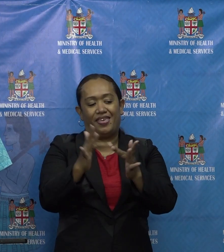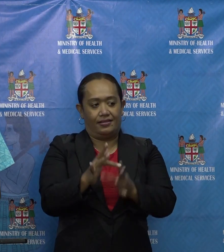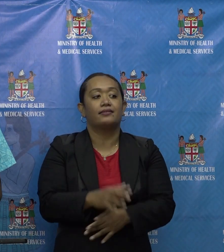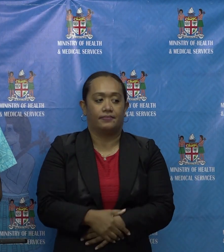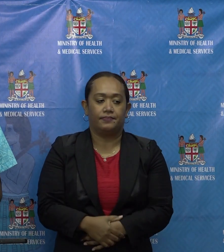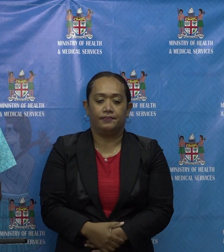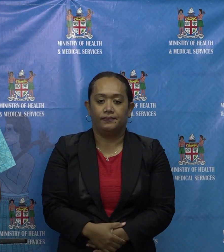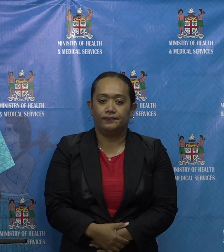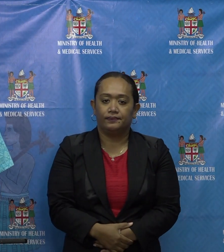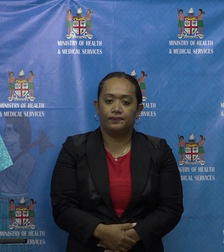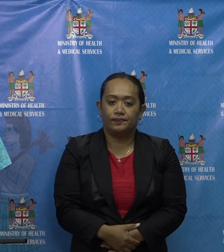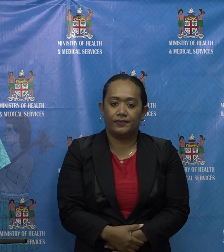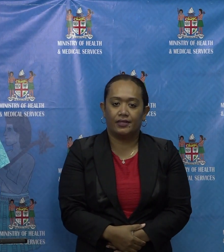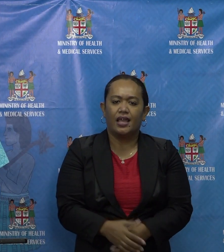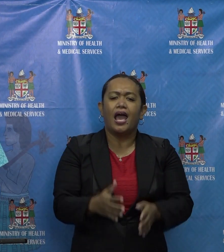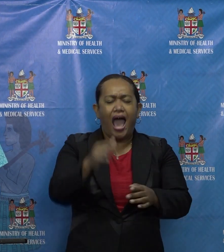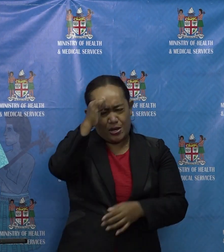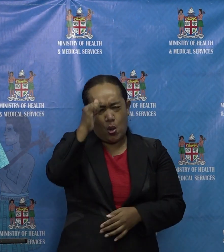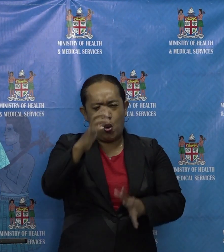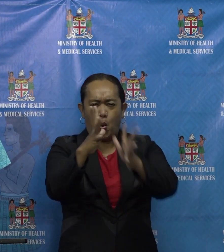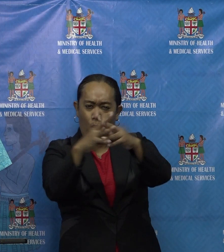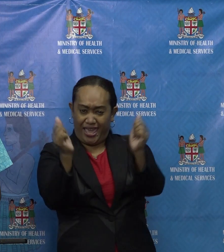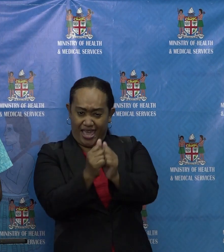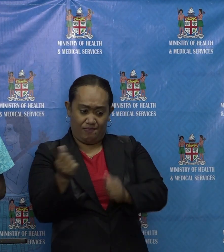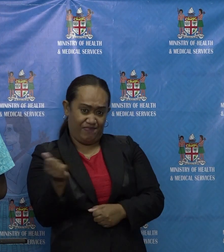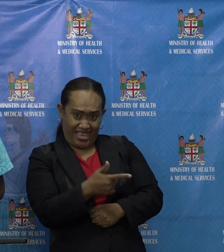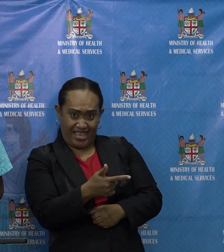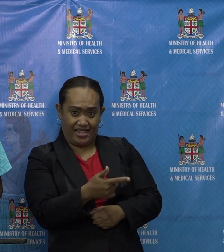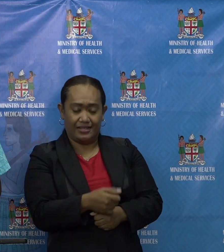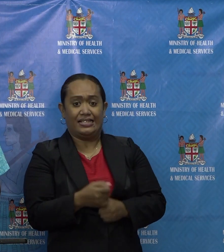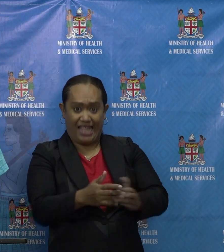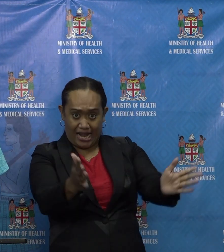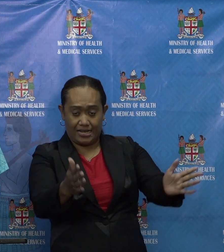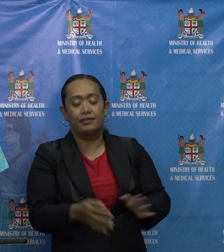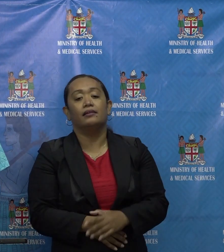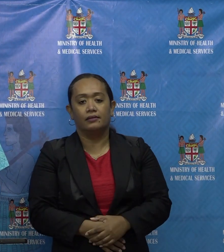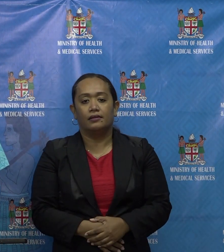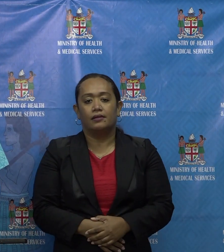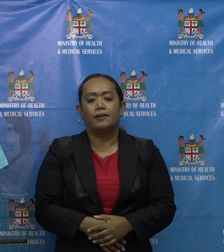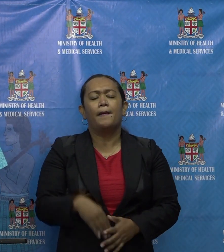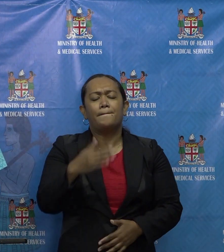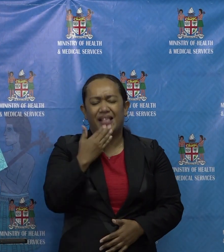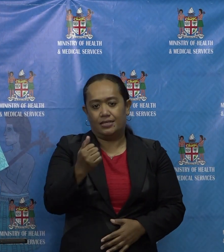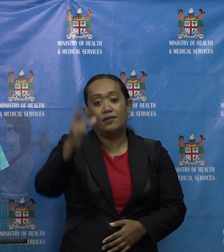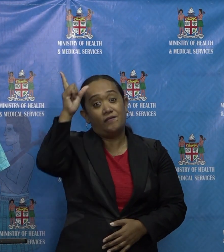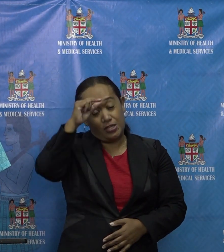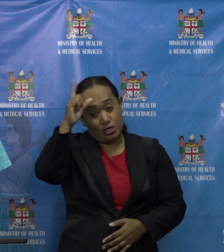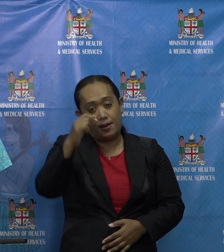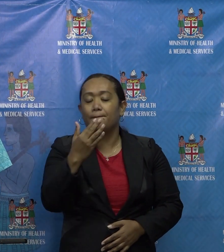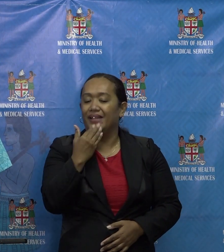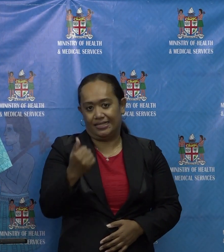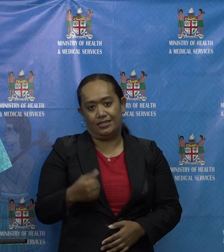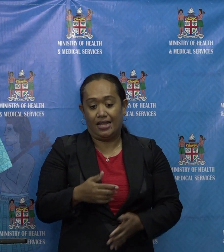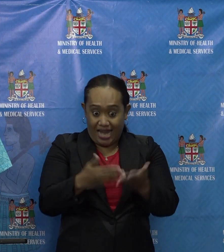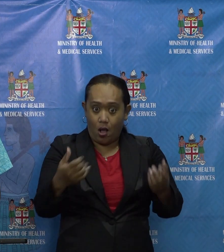it's a beginning of the weekend, it's a Friday afternoon, but fellow Fijians, we are well and truly in a